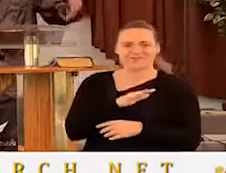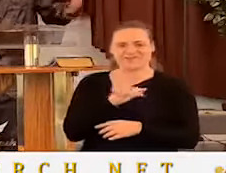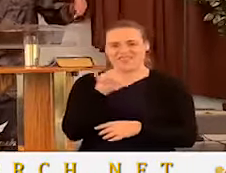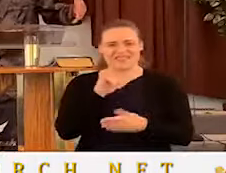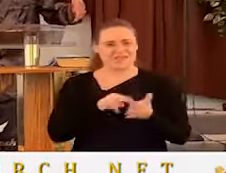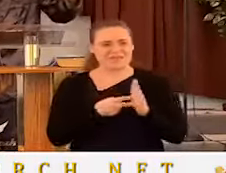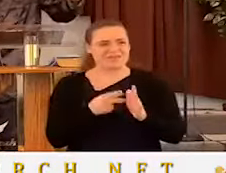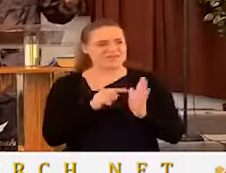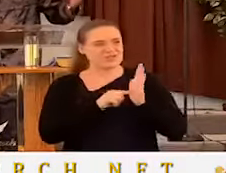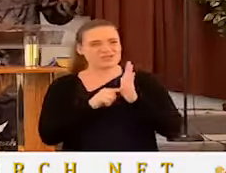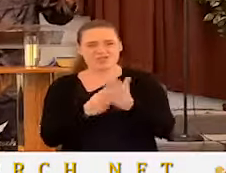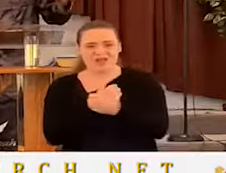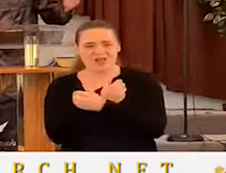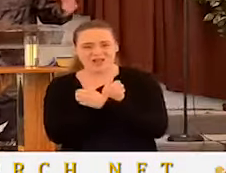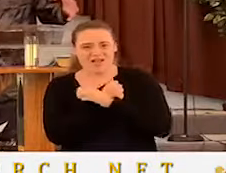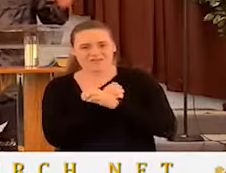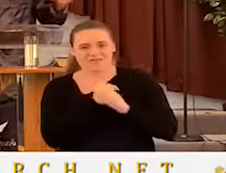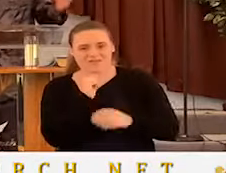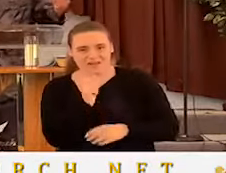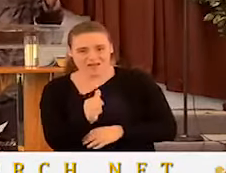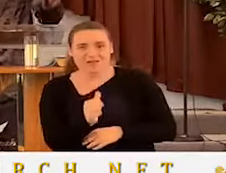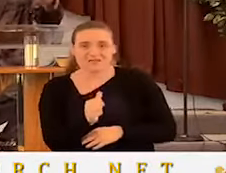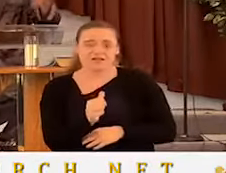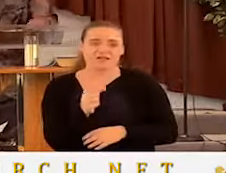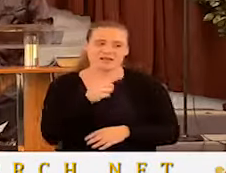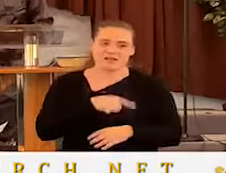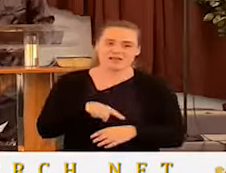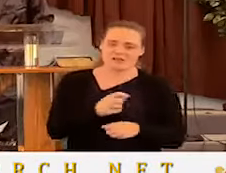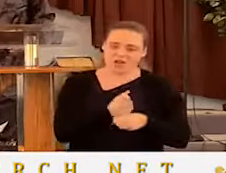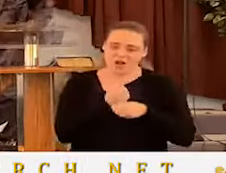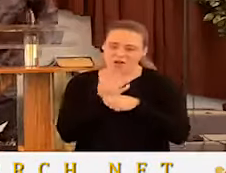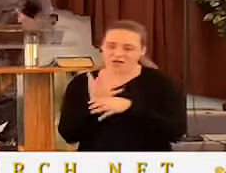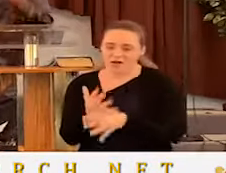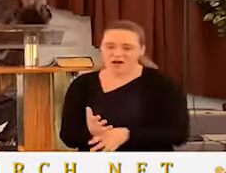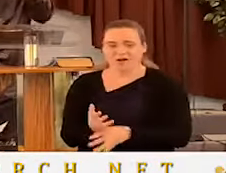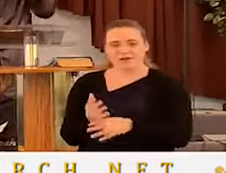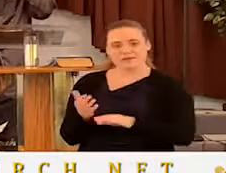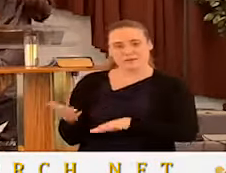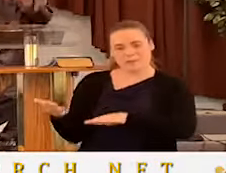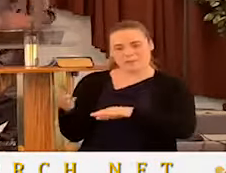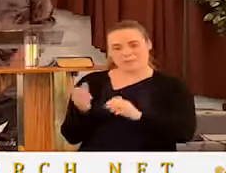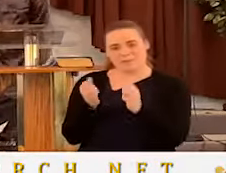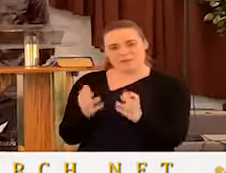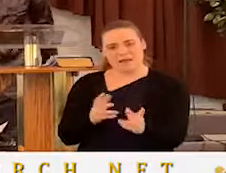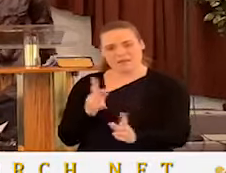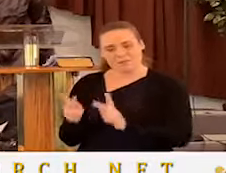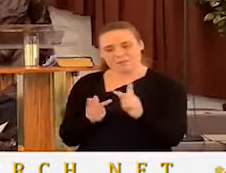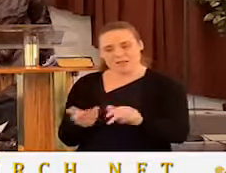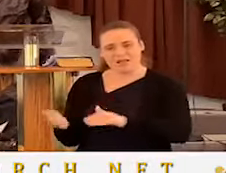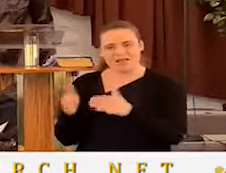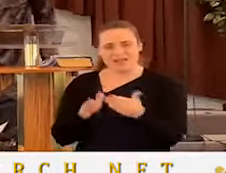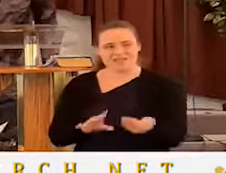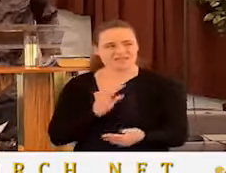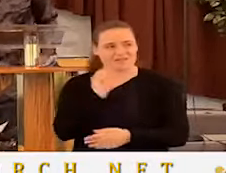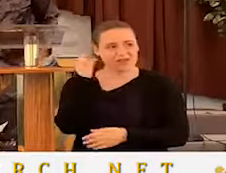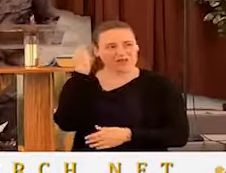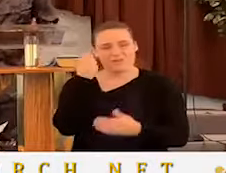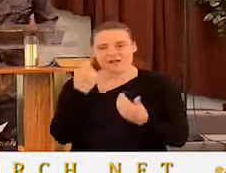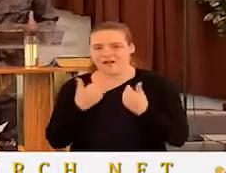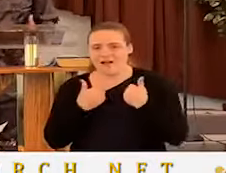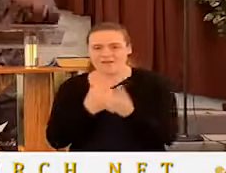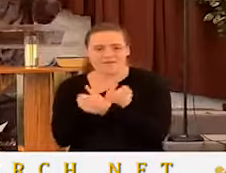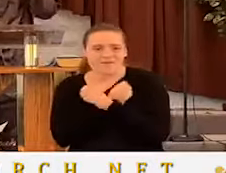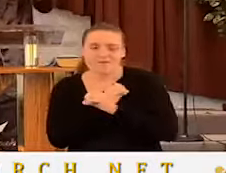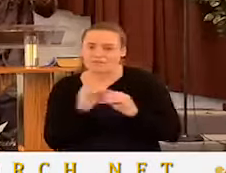reopen, I mean affecting more lives and causing more deaths, then there is no love in the government.